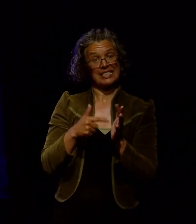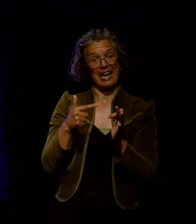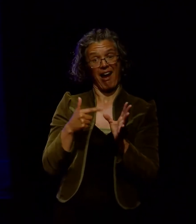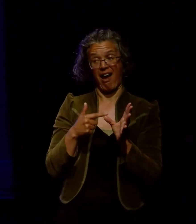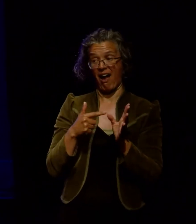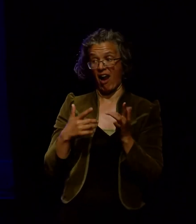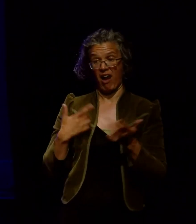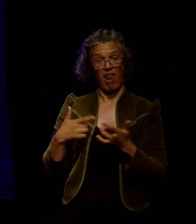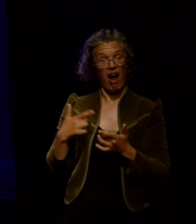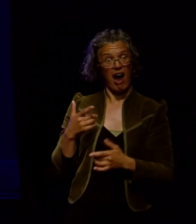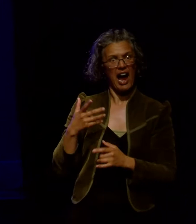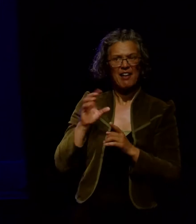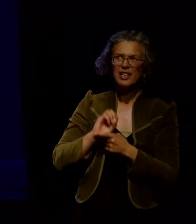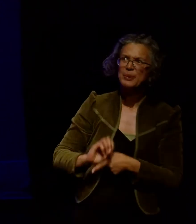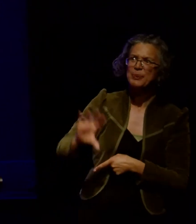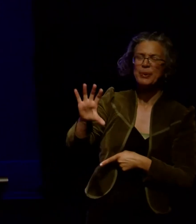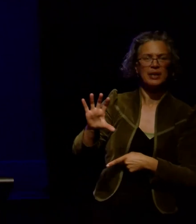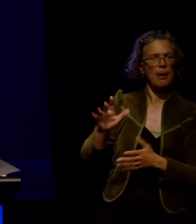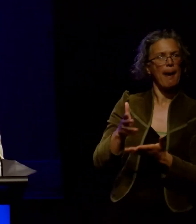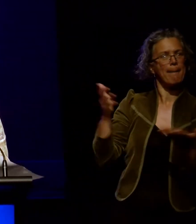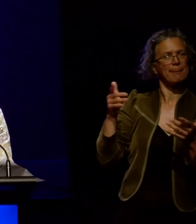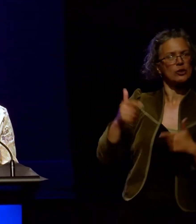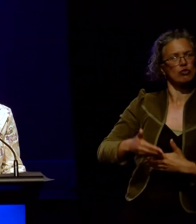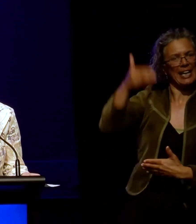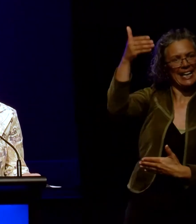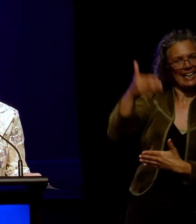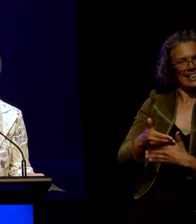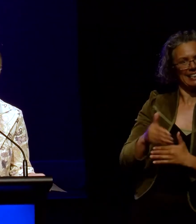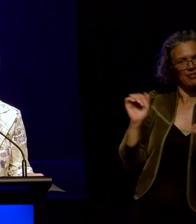one of the video stories to feature in our exhibition about women's suffrage.